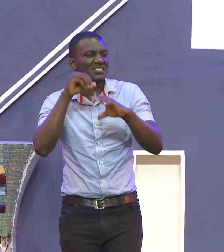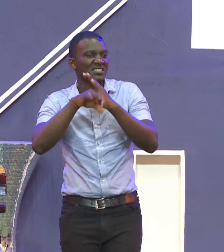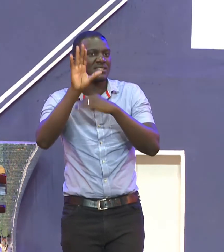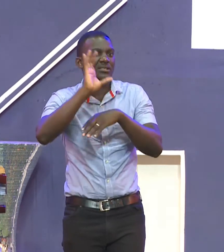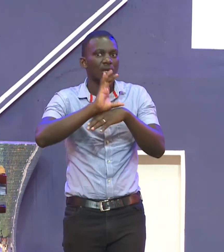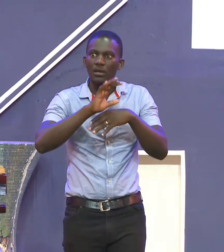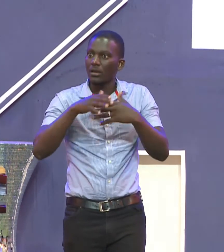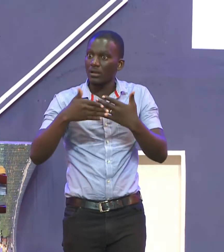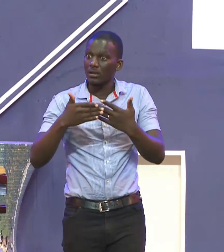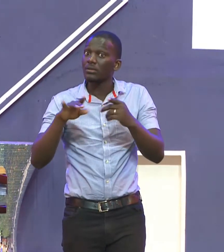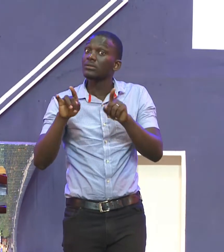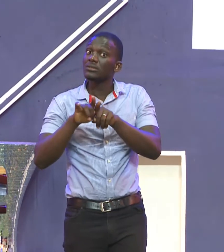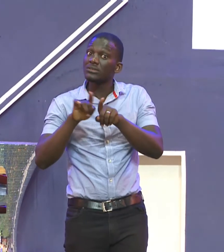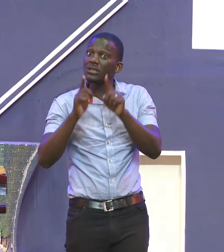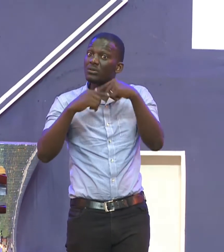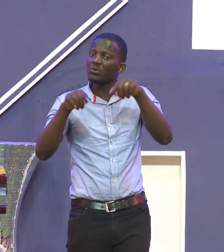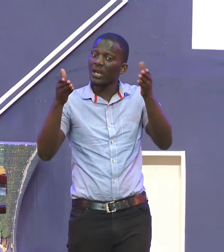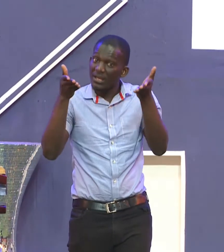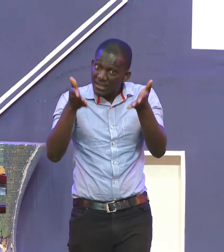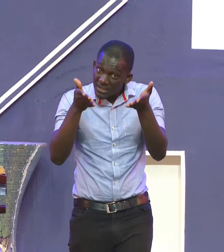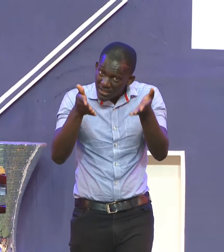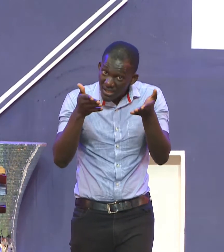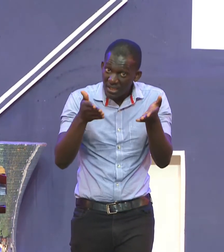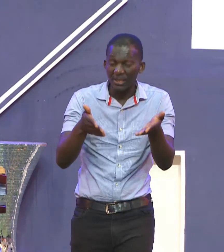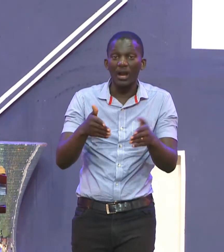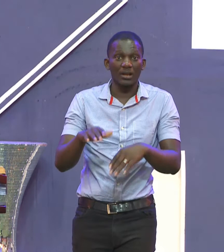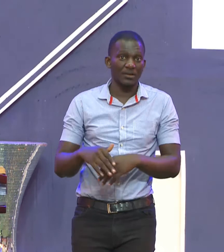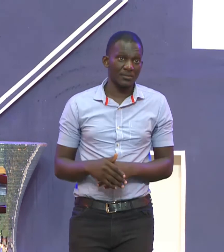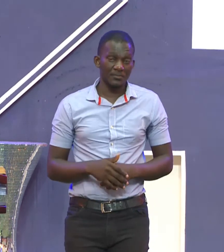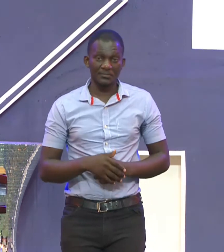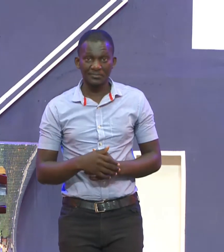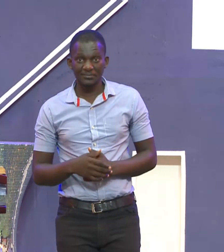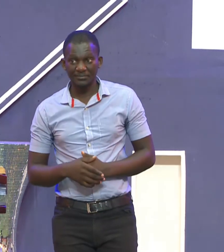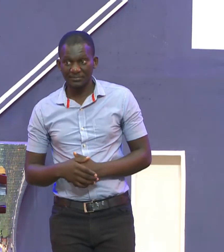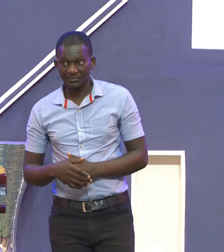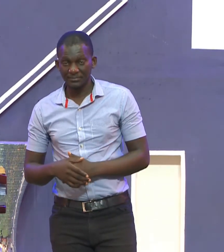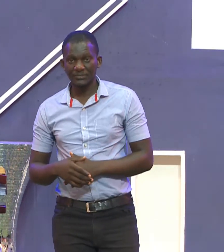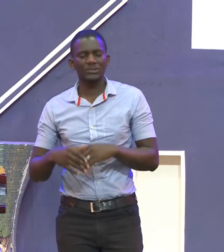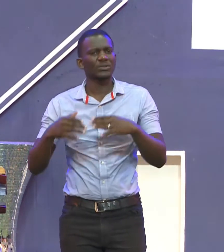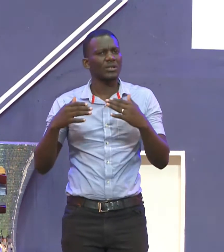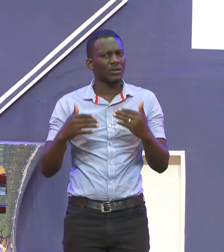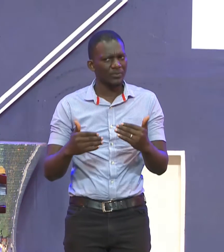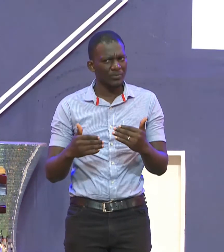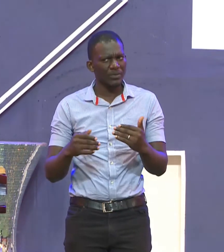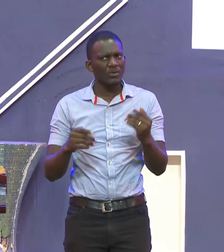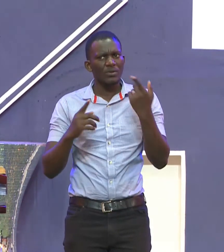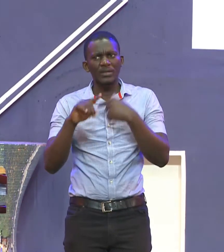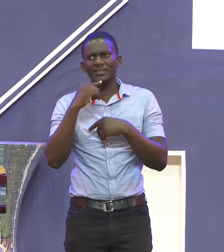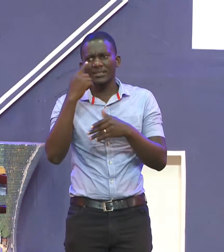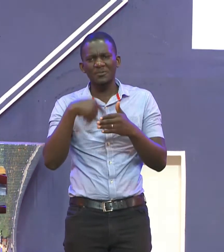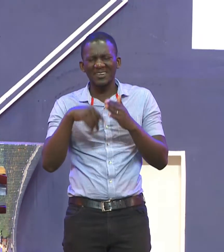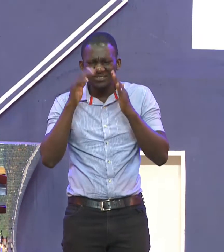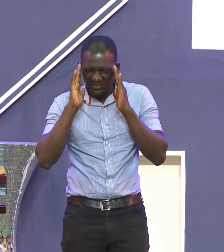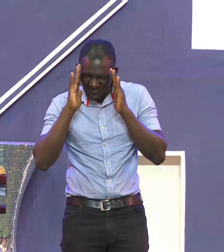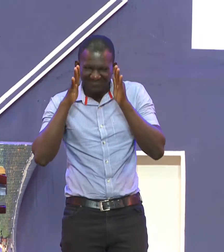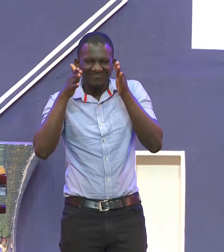not in the house. Era tuli buterevu awo woli. And I know that we are right there where you are. Kachetugamba kuteekayo mutima kuwulira. And